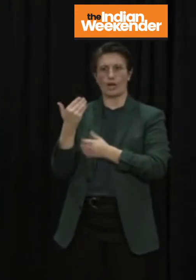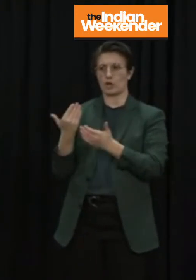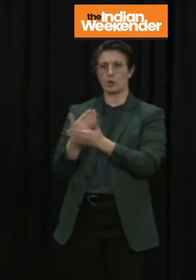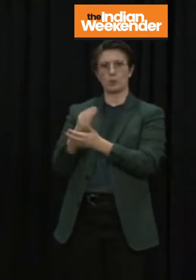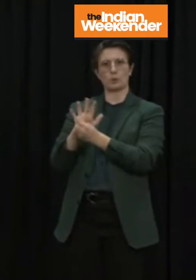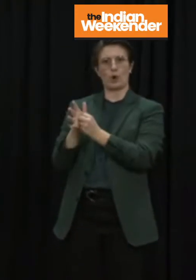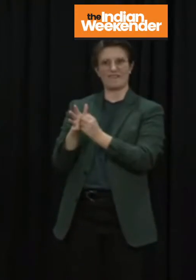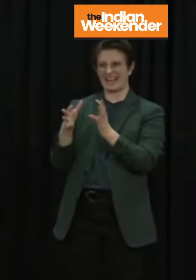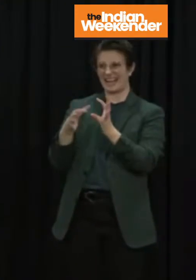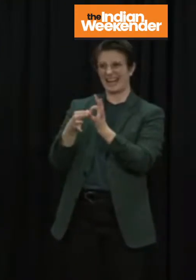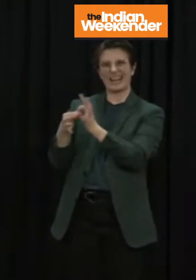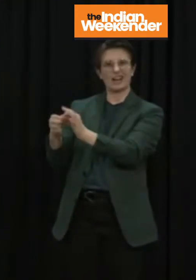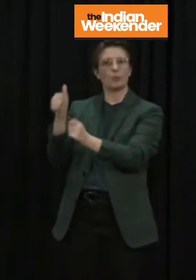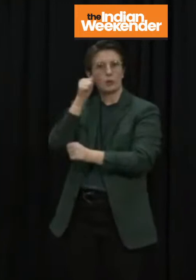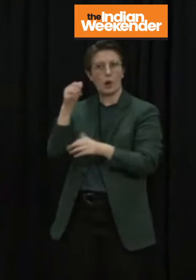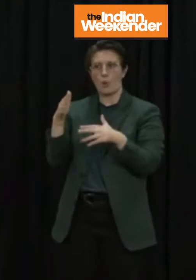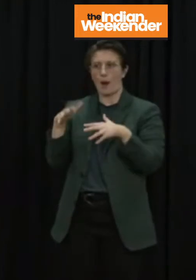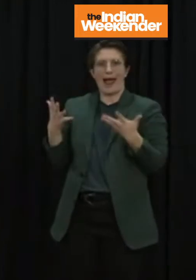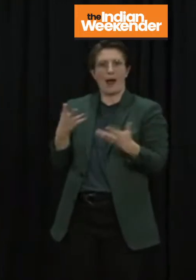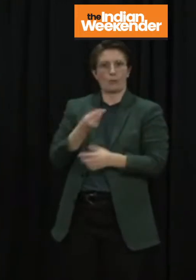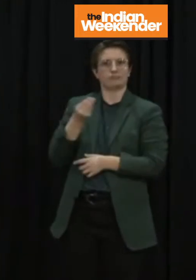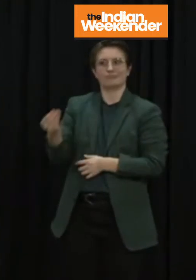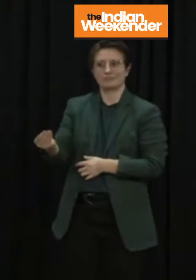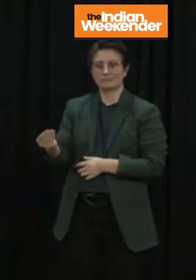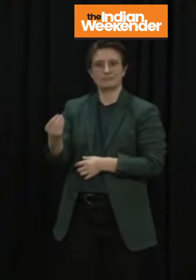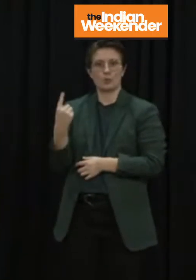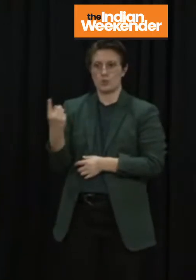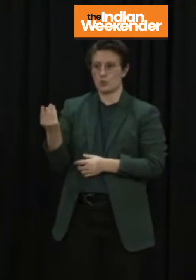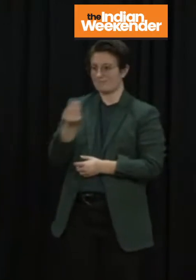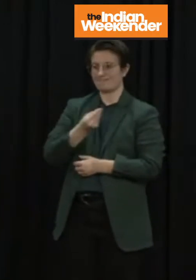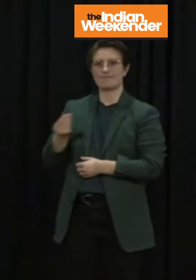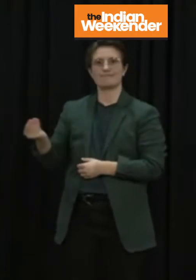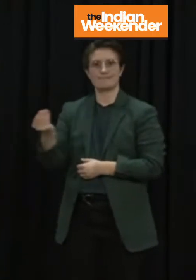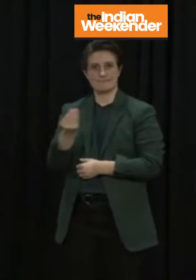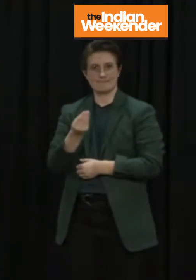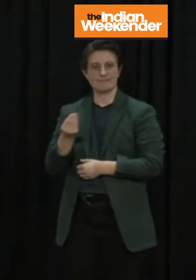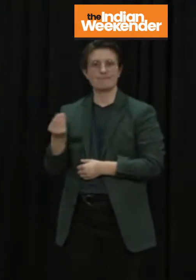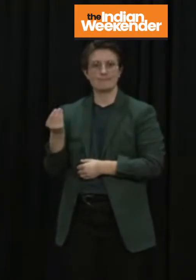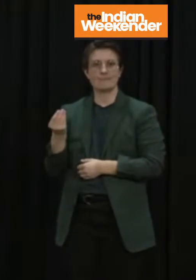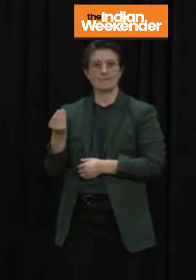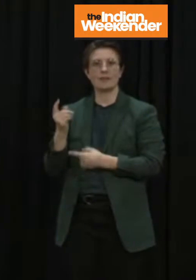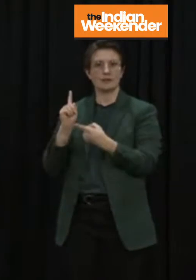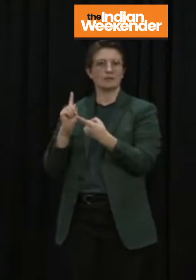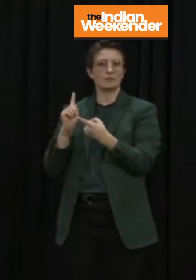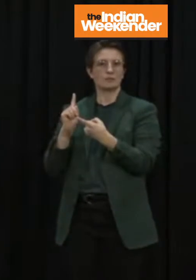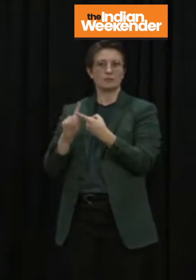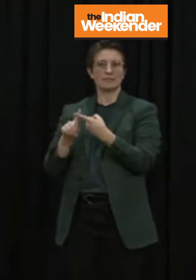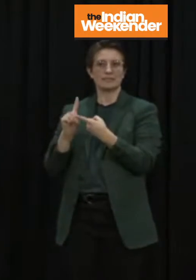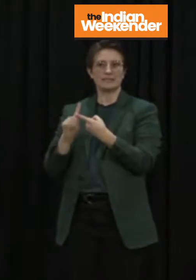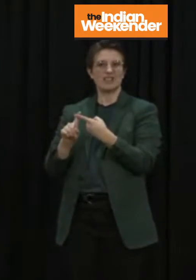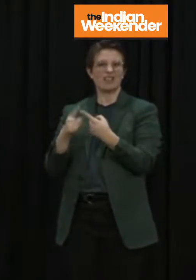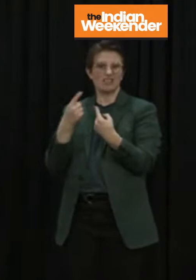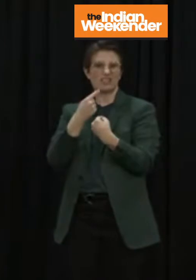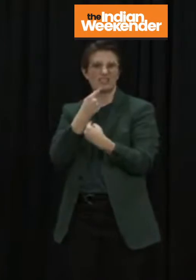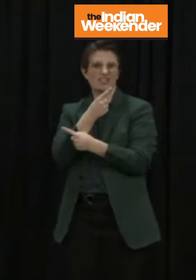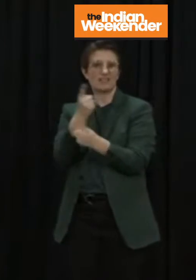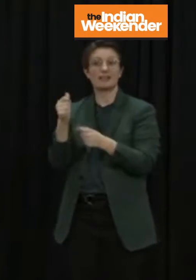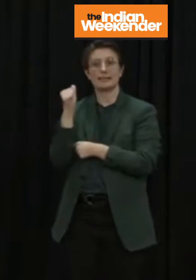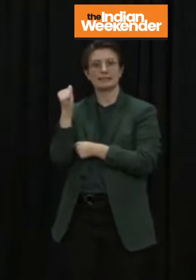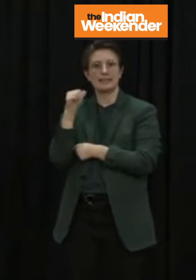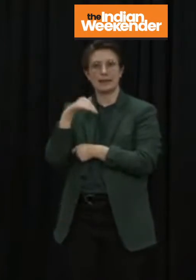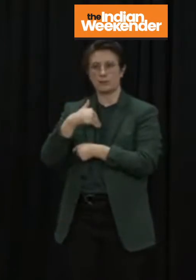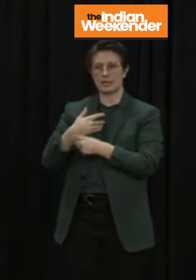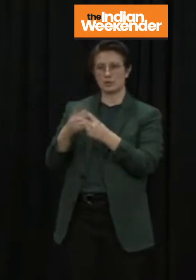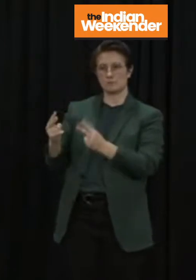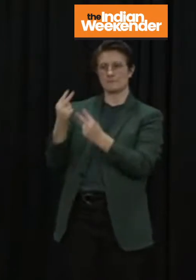be keeping the boundary around the Waikato area that is currently at Alert Level 3 under review, and that we would make further decisions on